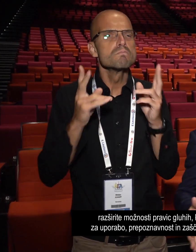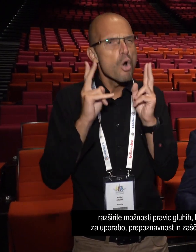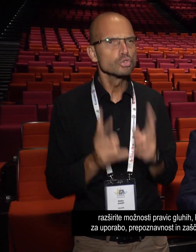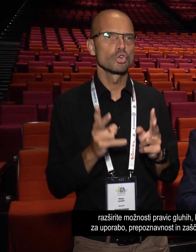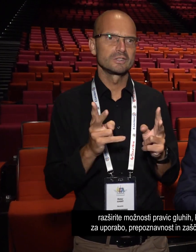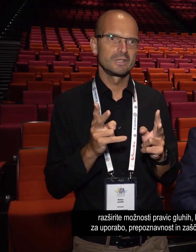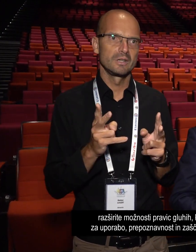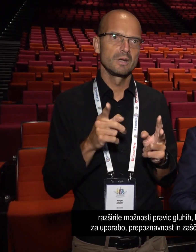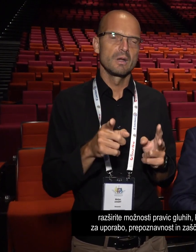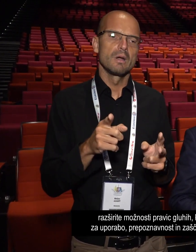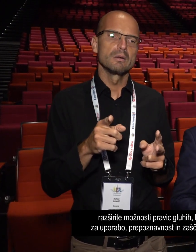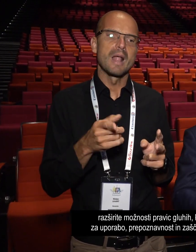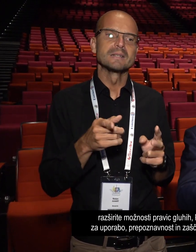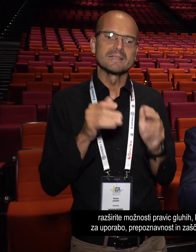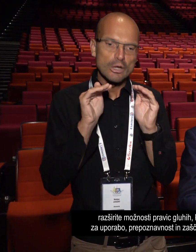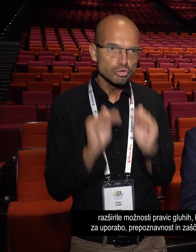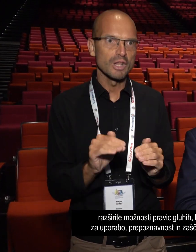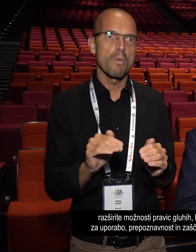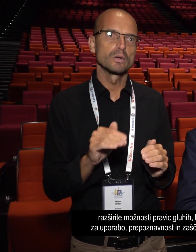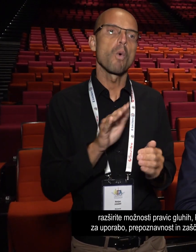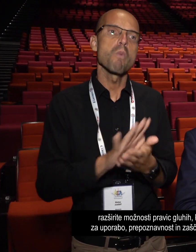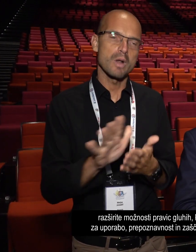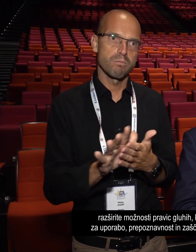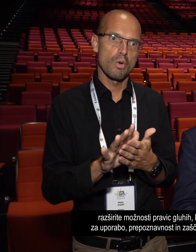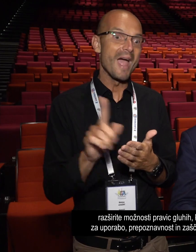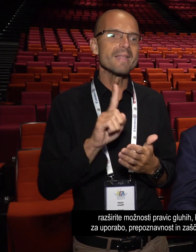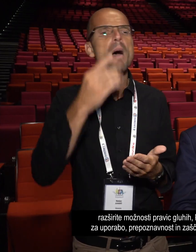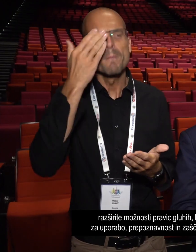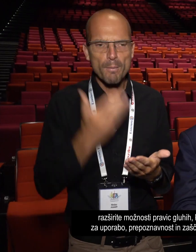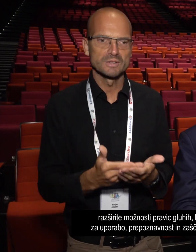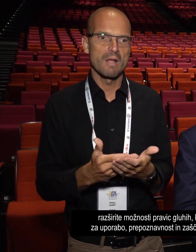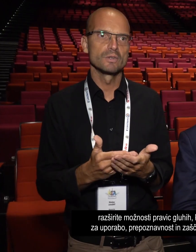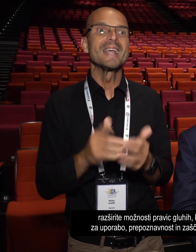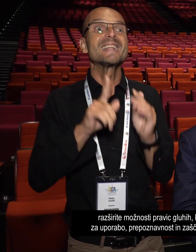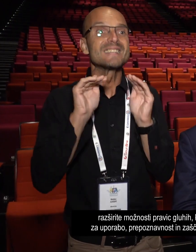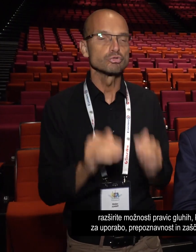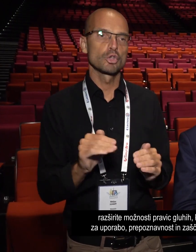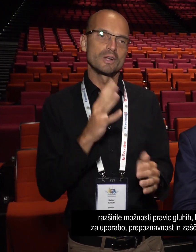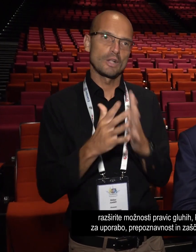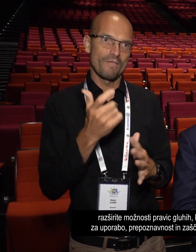of rights that you can claim for the use and recognition or protection of sign languages.